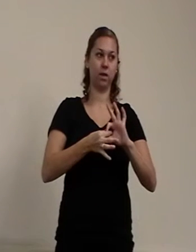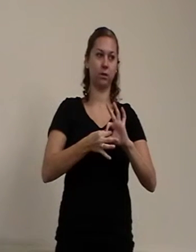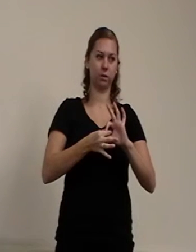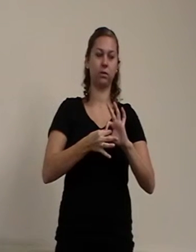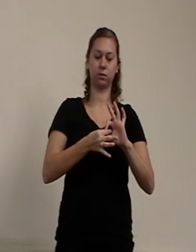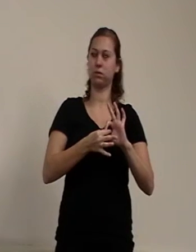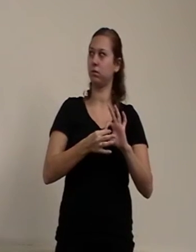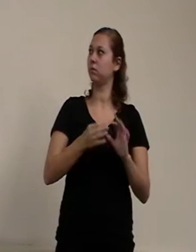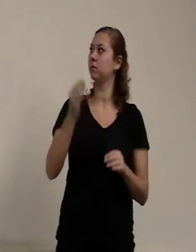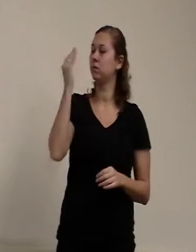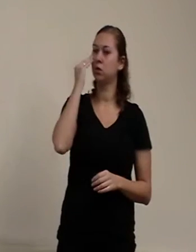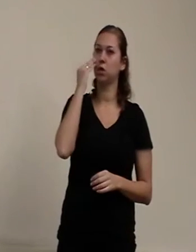You guys know the sign for that.